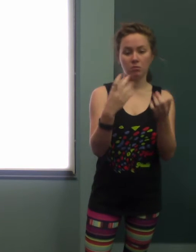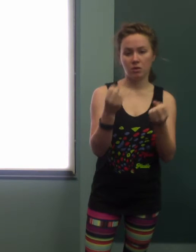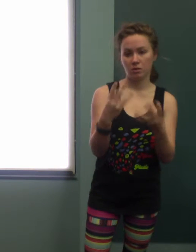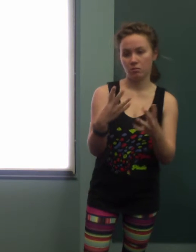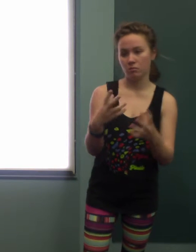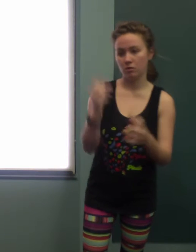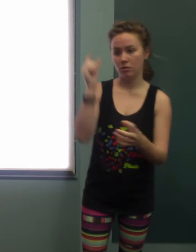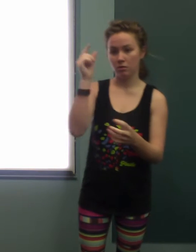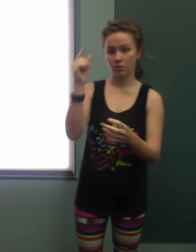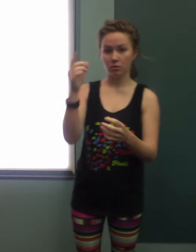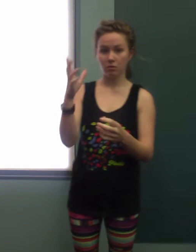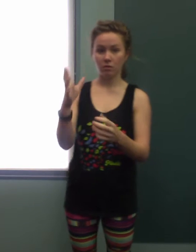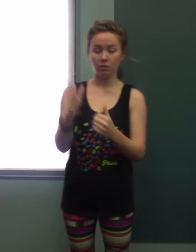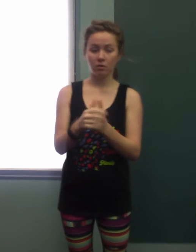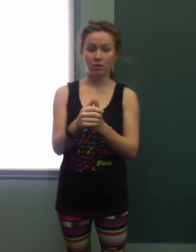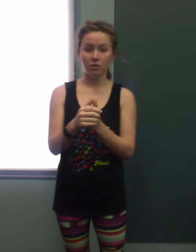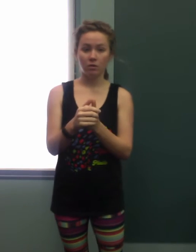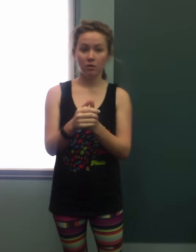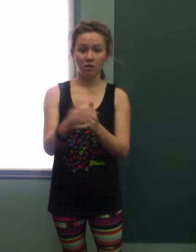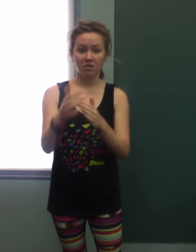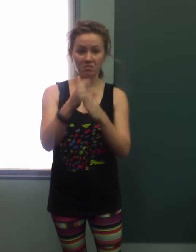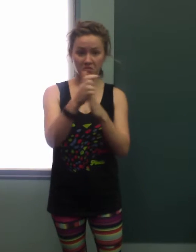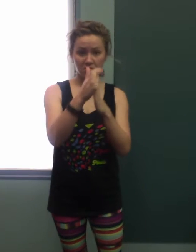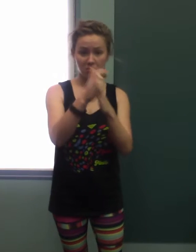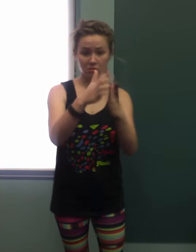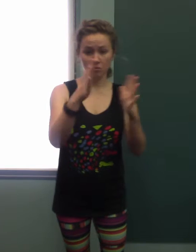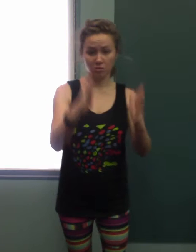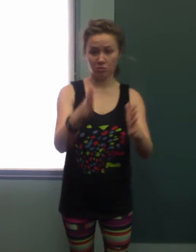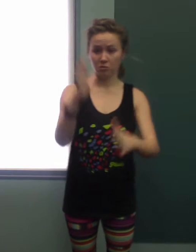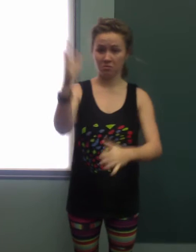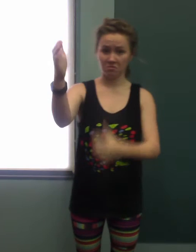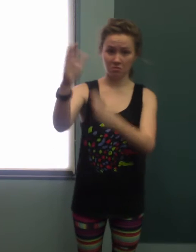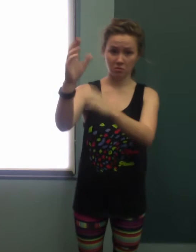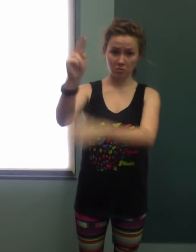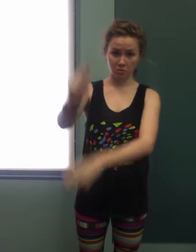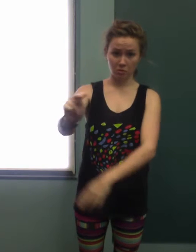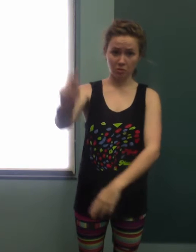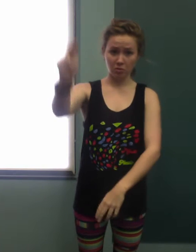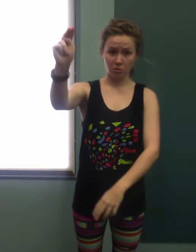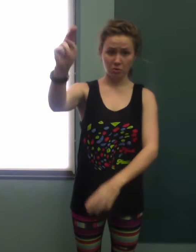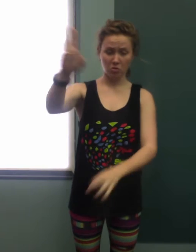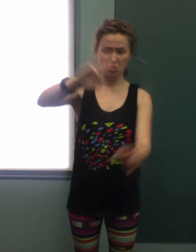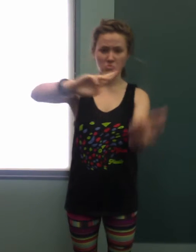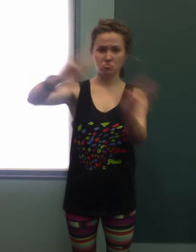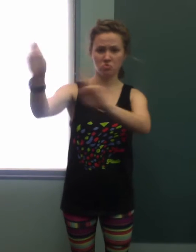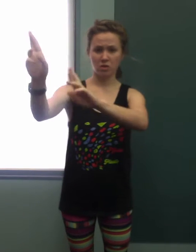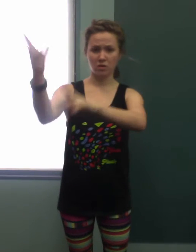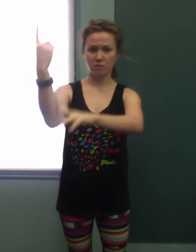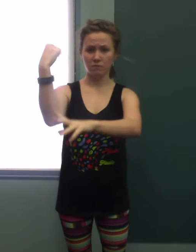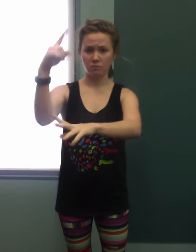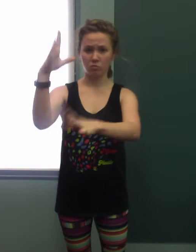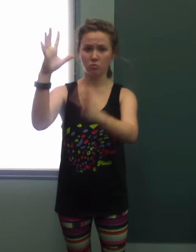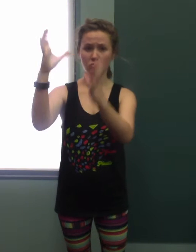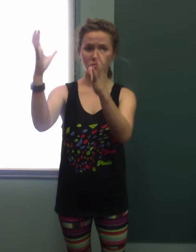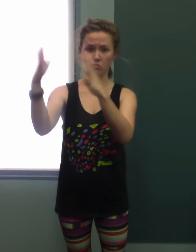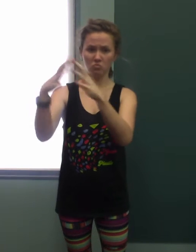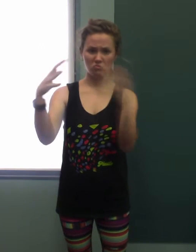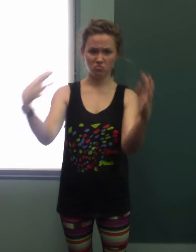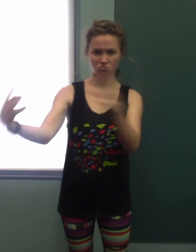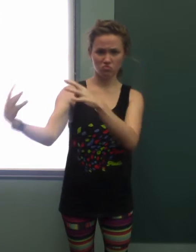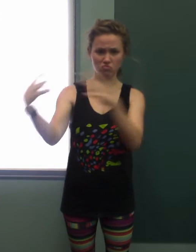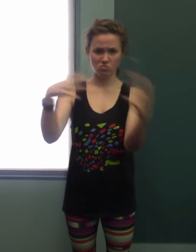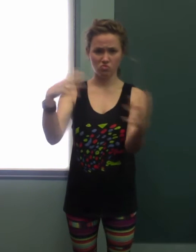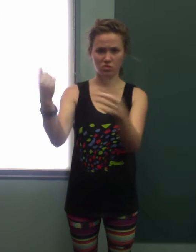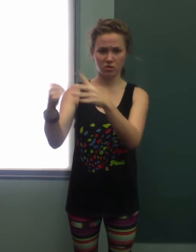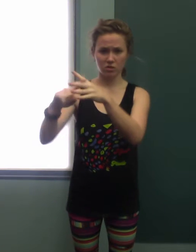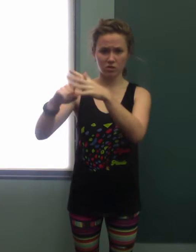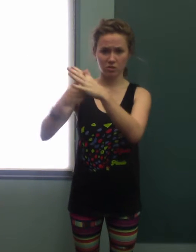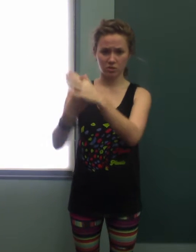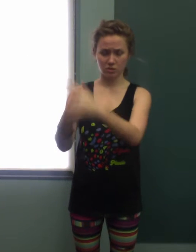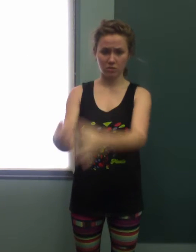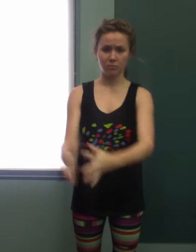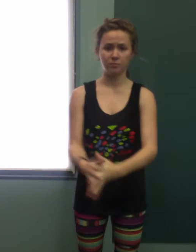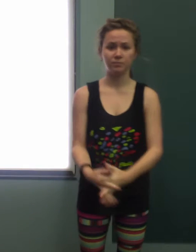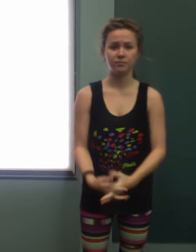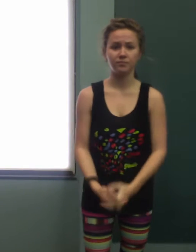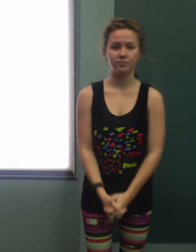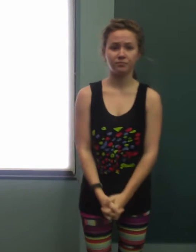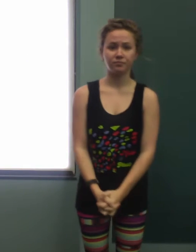readied themselves and their militias for war to begin. And then I have like a graduation thing. I don't know what it is. Jefferson